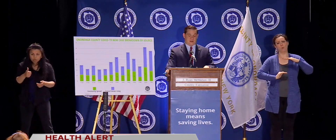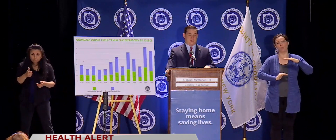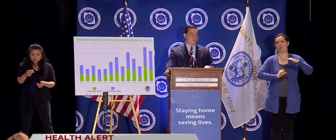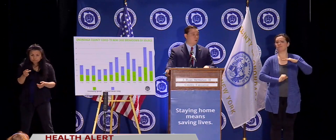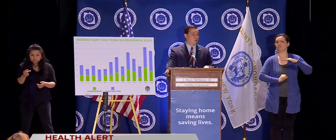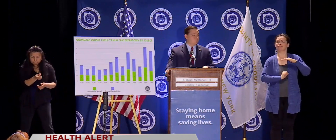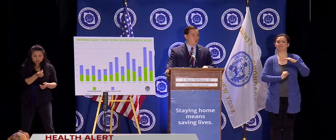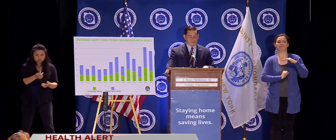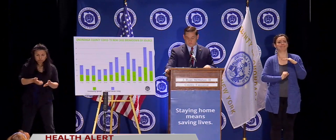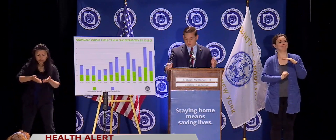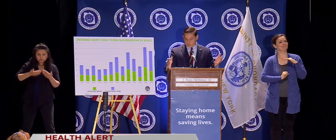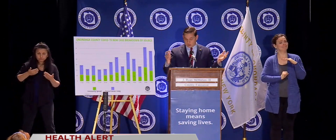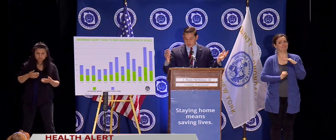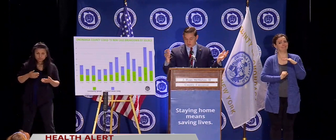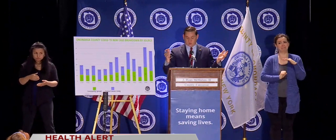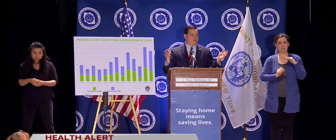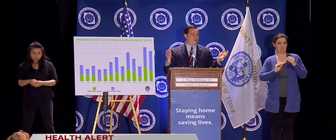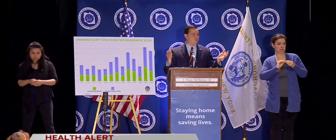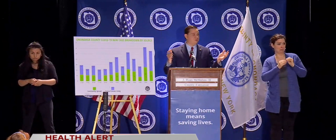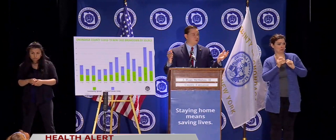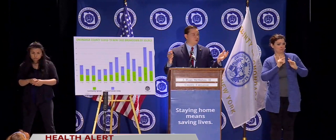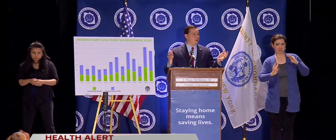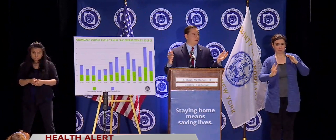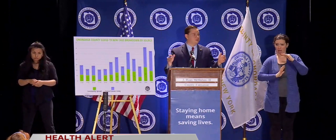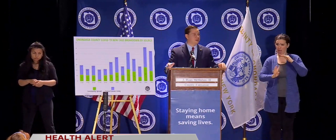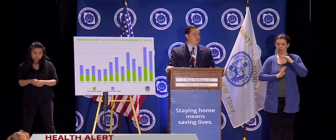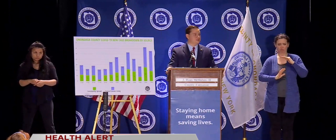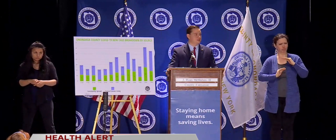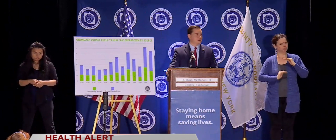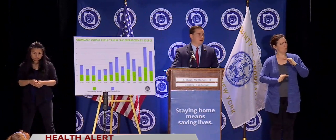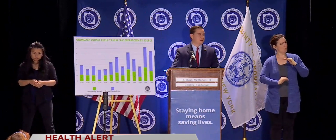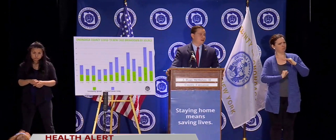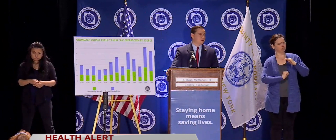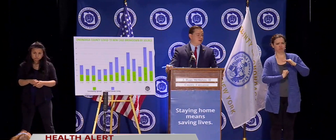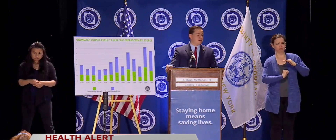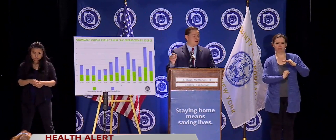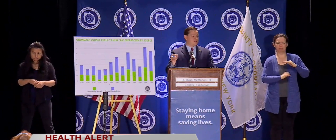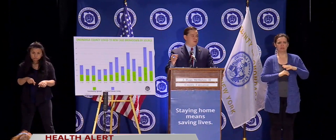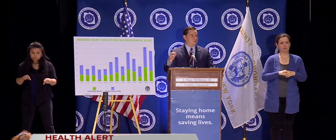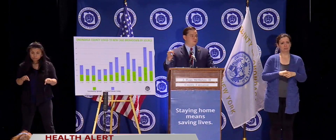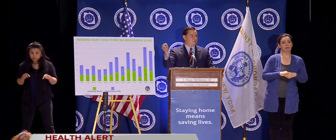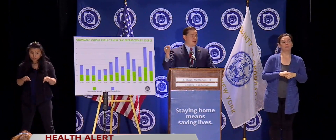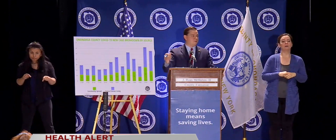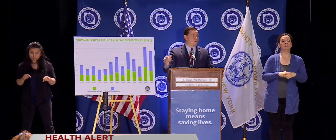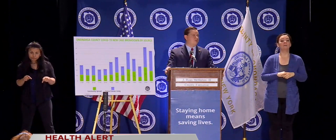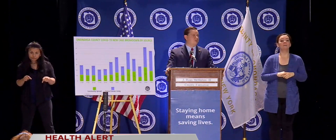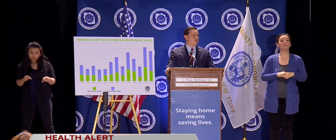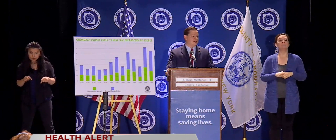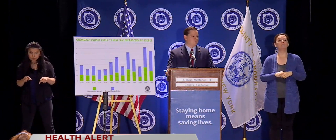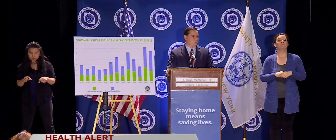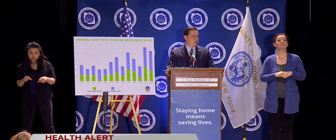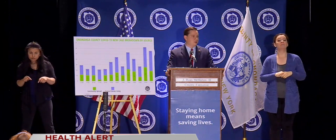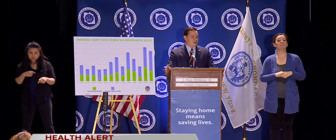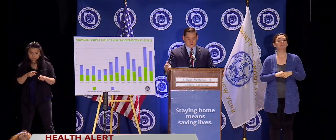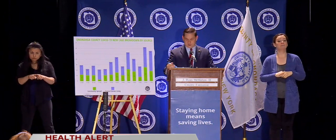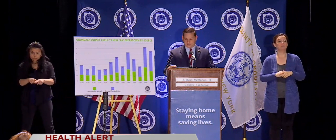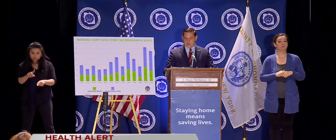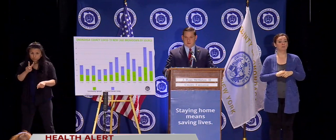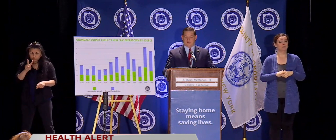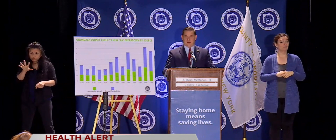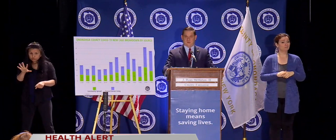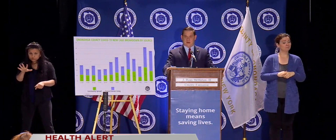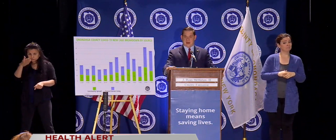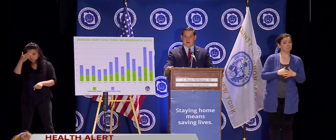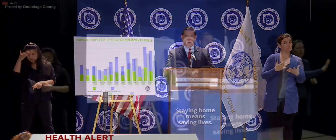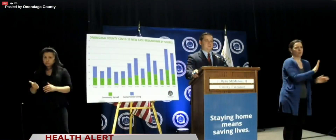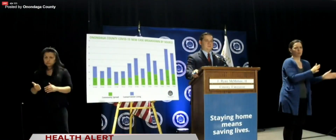look at it. We probably had 25 nursing home positive cases today. If every nursing home just goes and drops them off at the hospital, it's going to